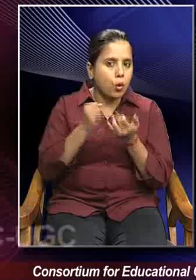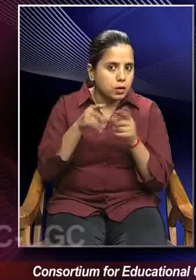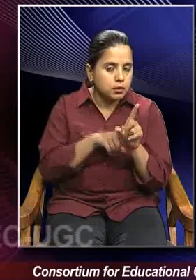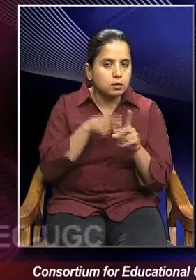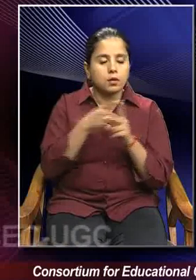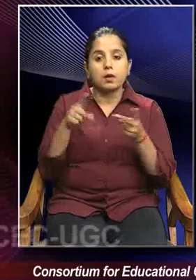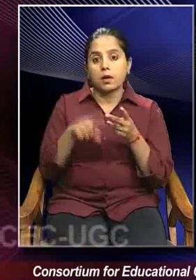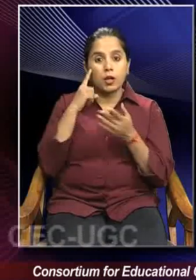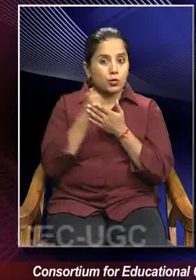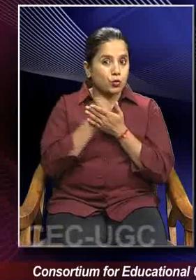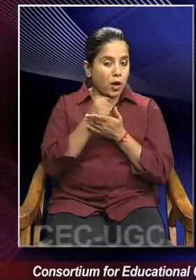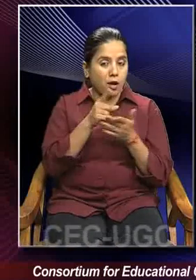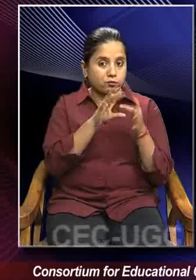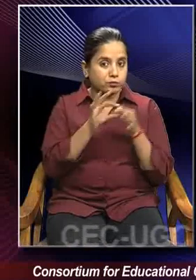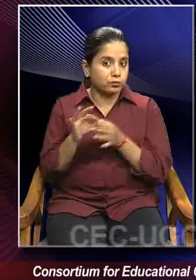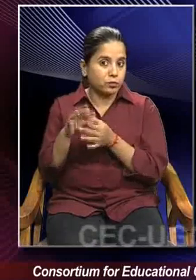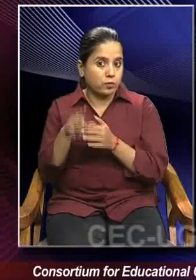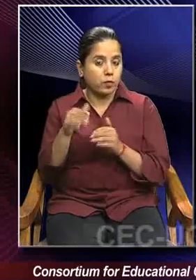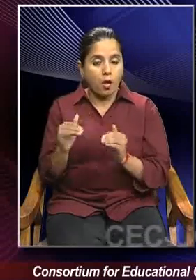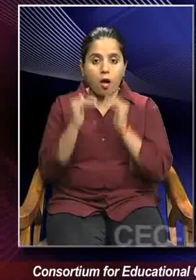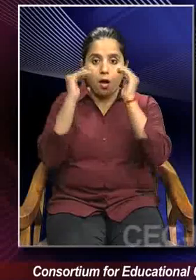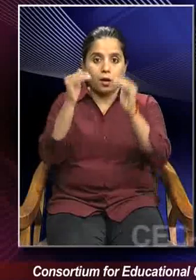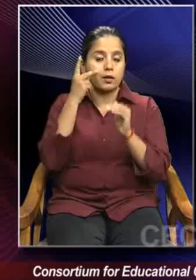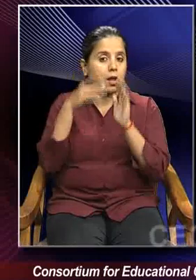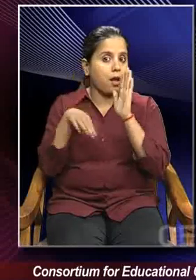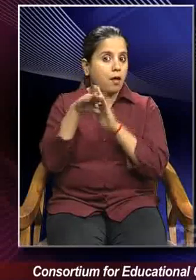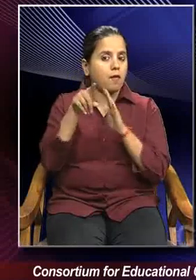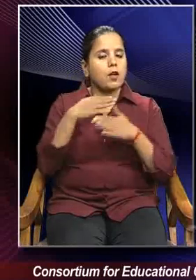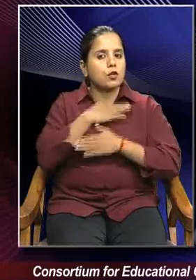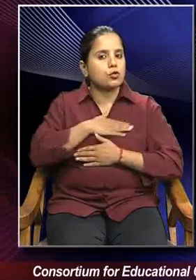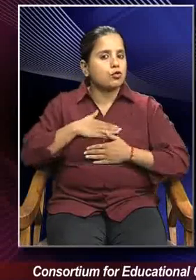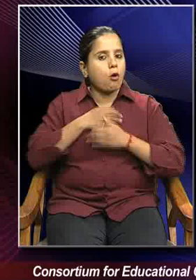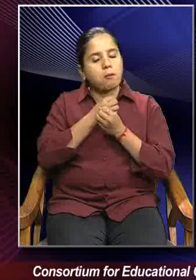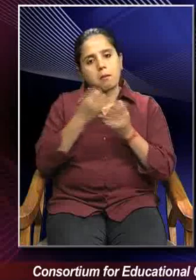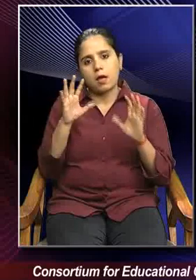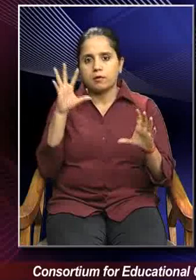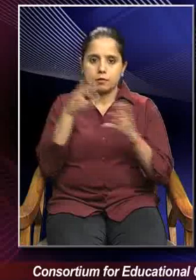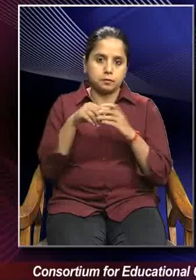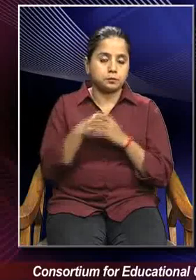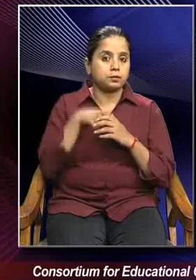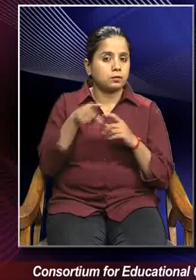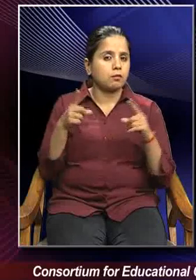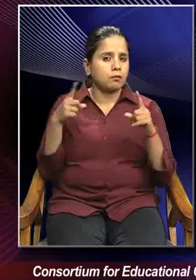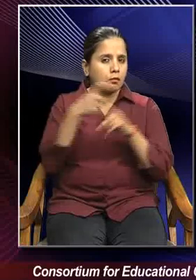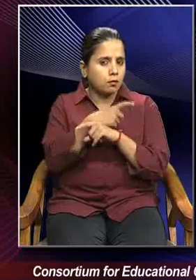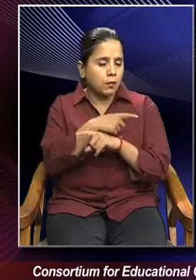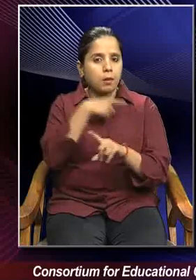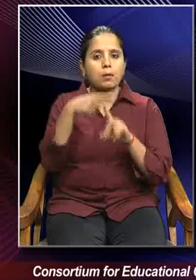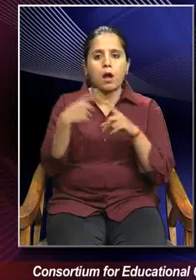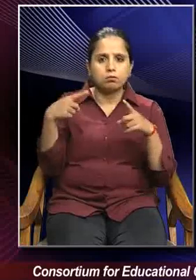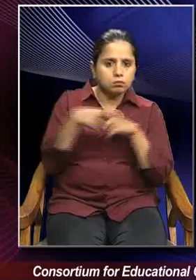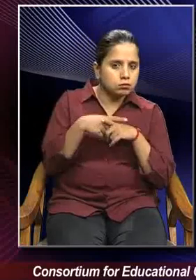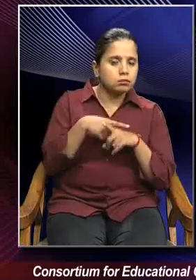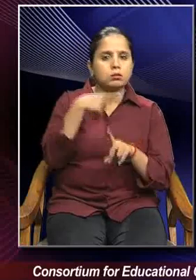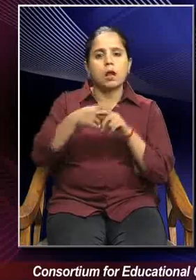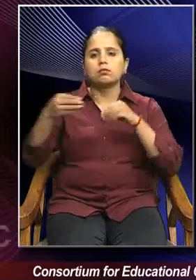traits is linked to higher level of enjoyments. Conflict and corruptions.